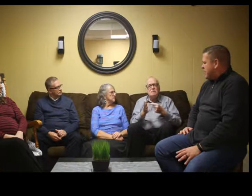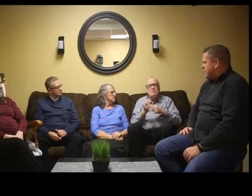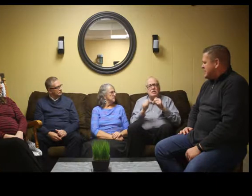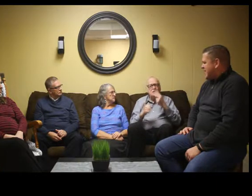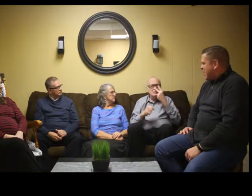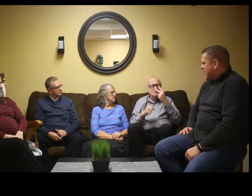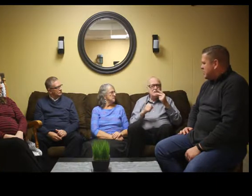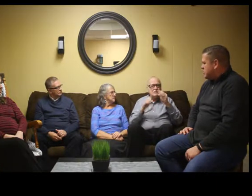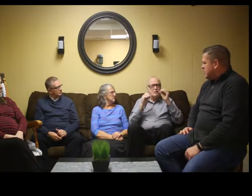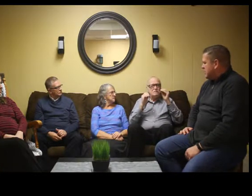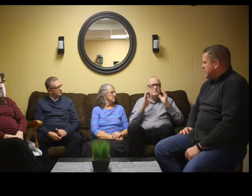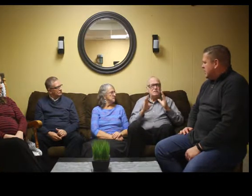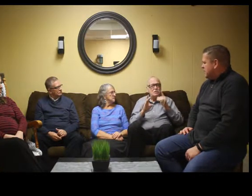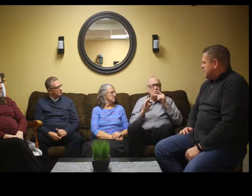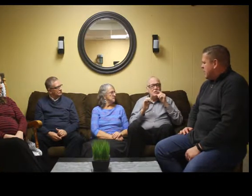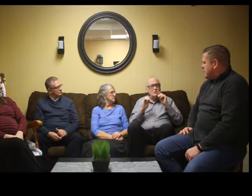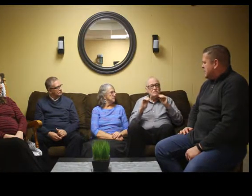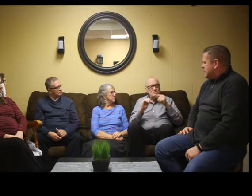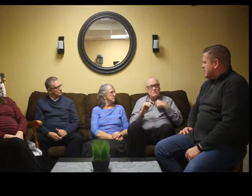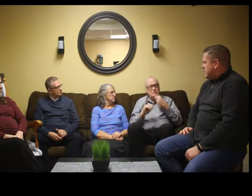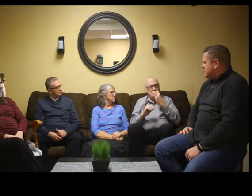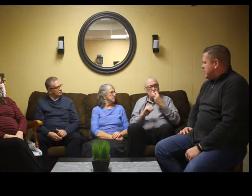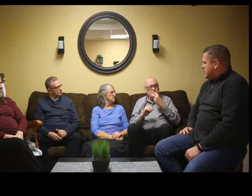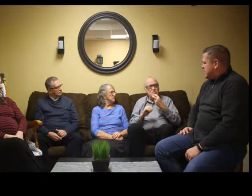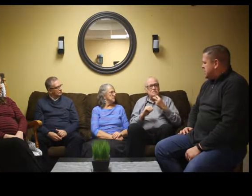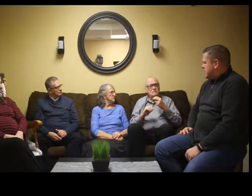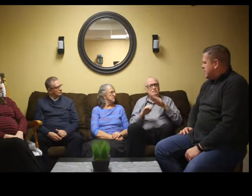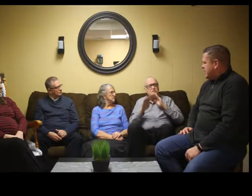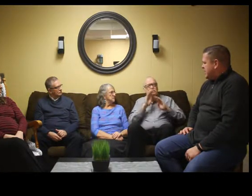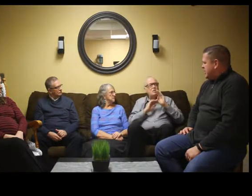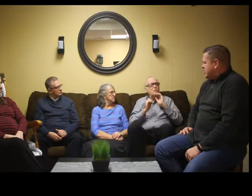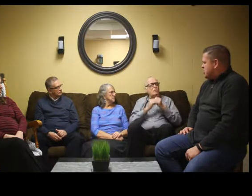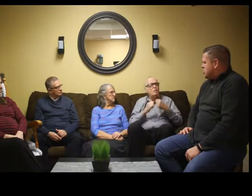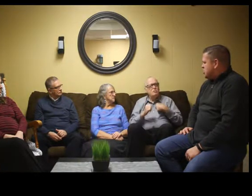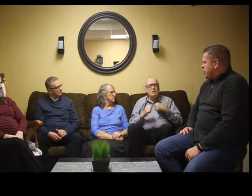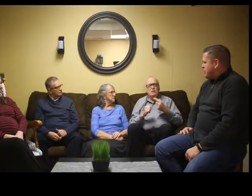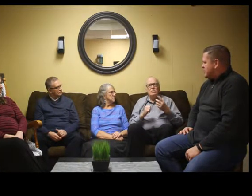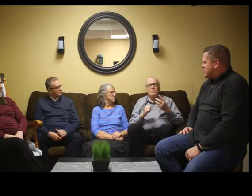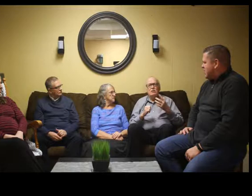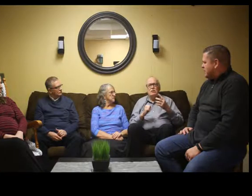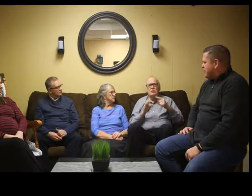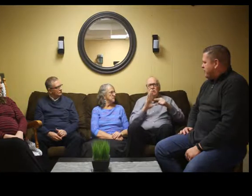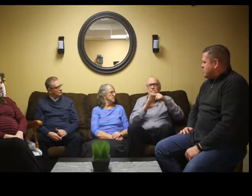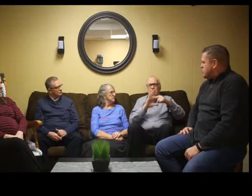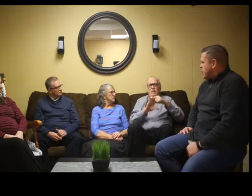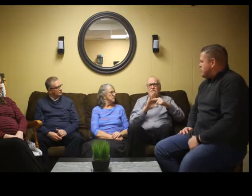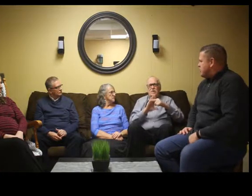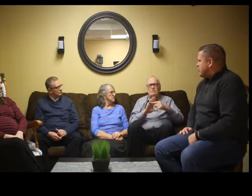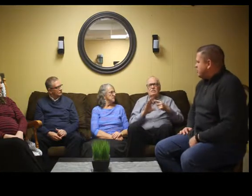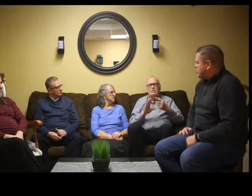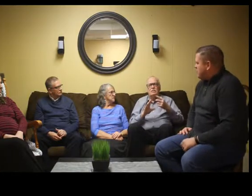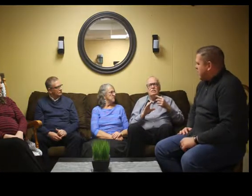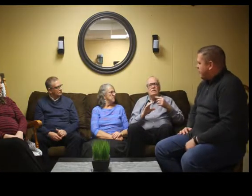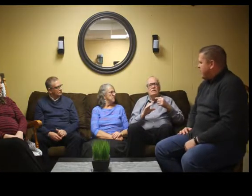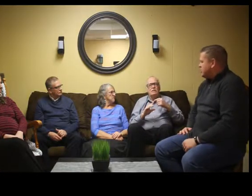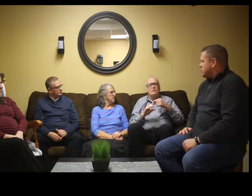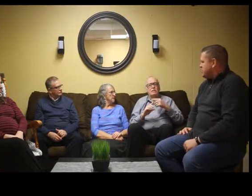with my sign language, but then I would see the teachers that were teaching me just showing disgust and frustration by their facial